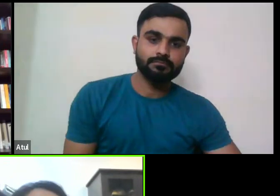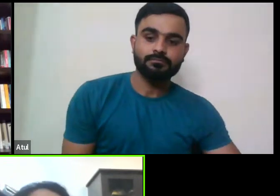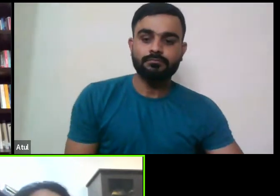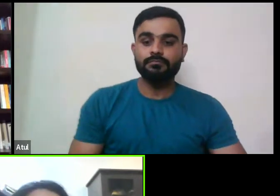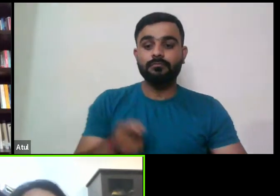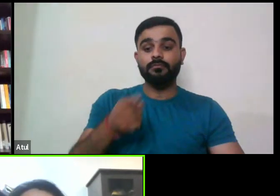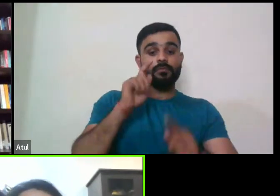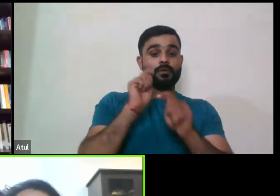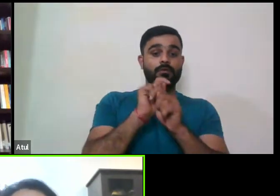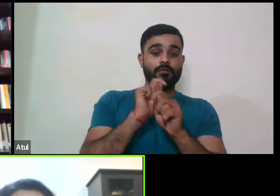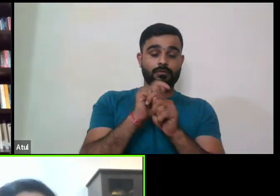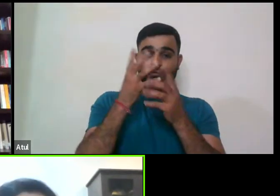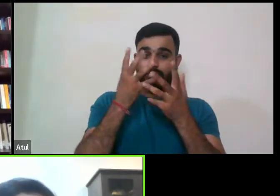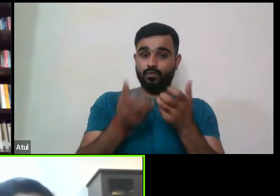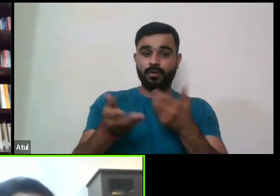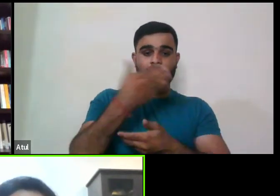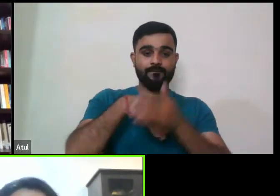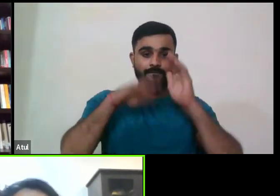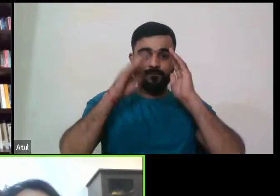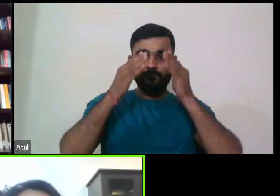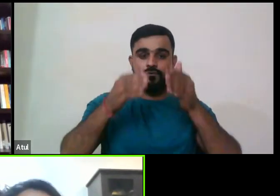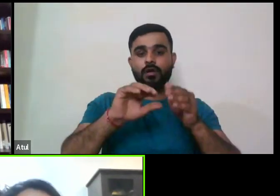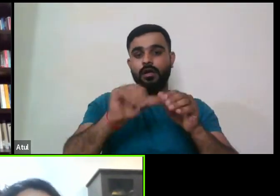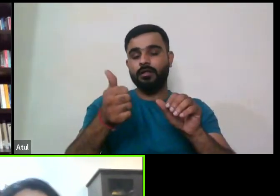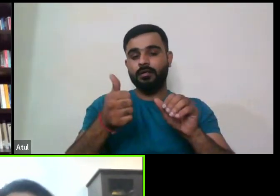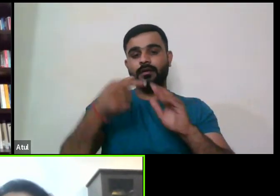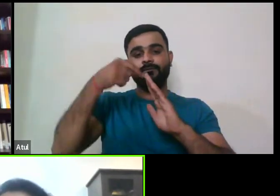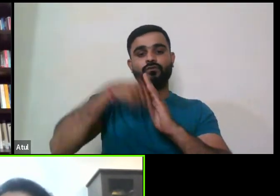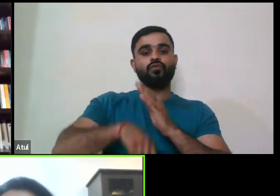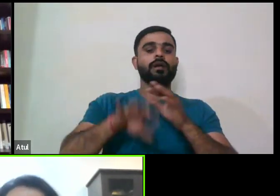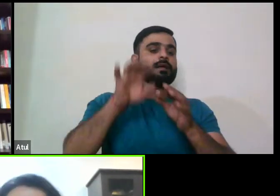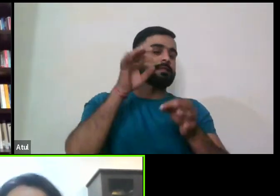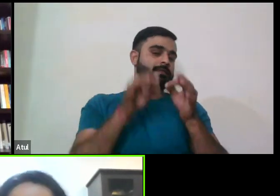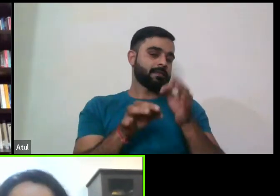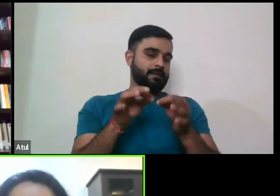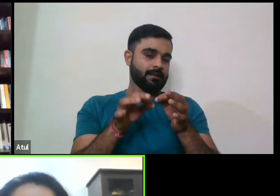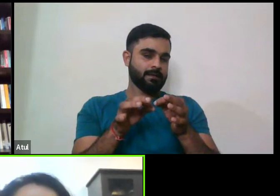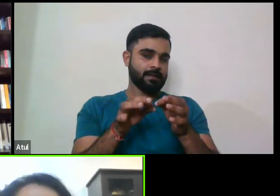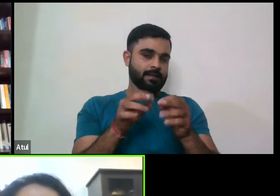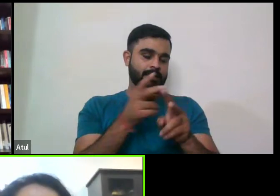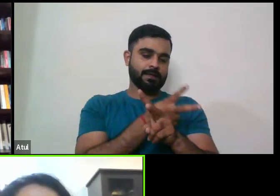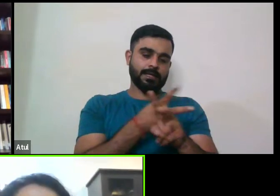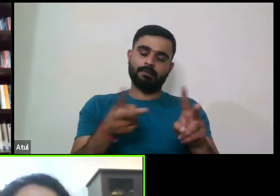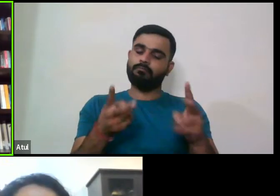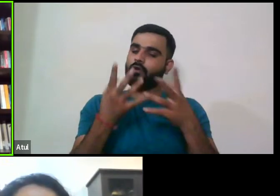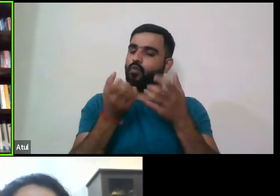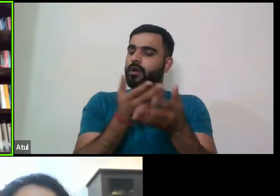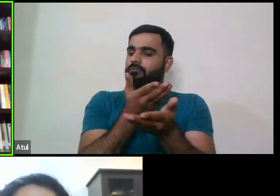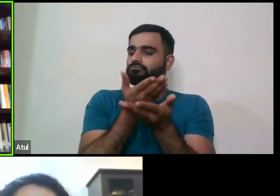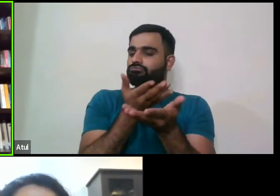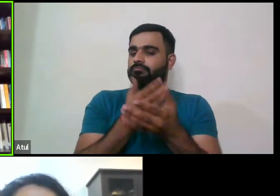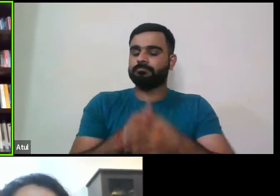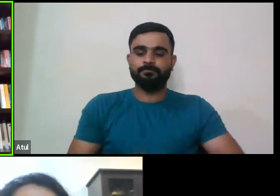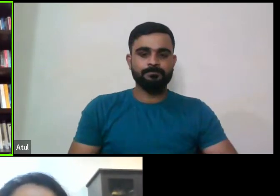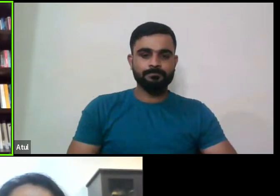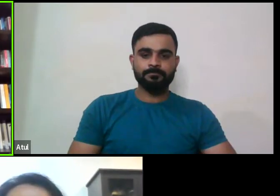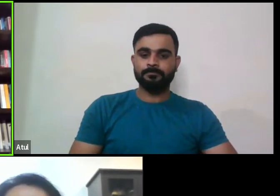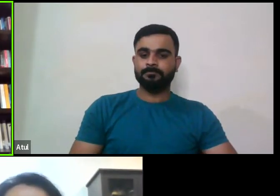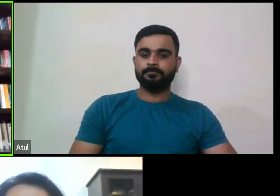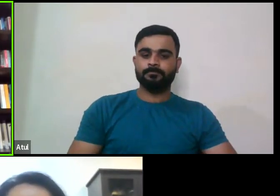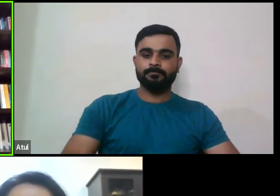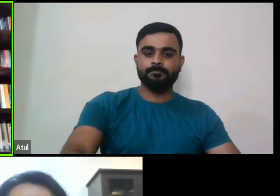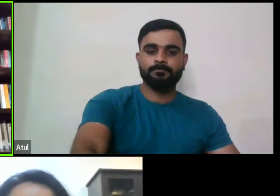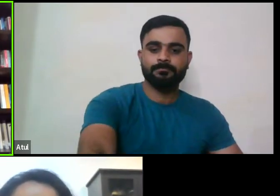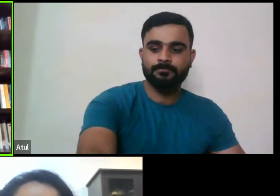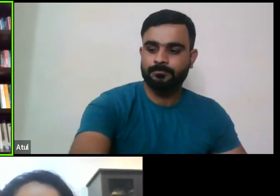in the works, or do you want to focus on other tiers of the judiciary? If you can shed some light on that. Sure.